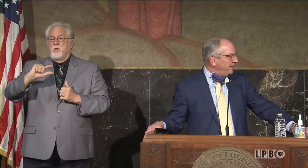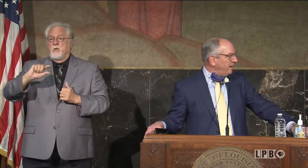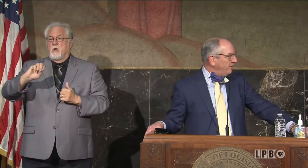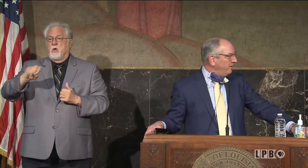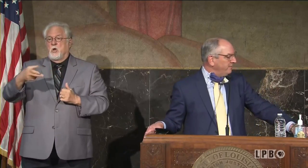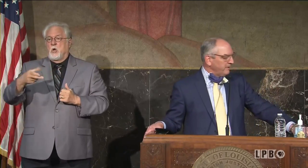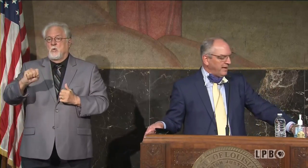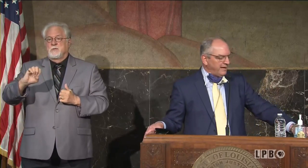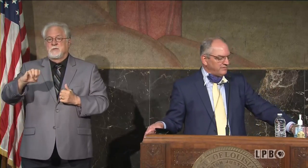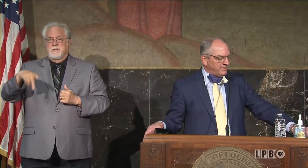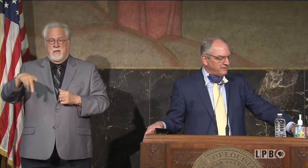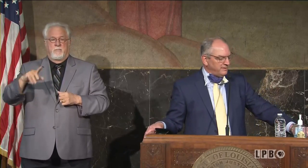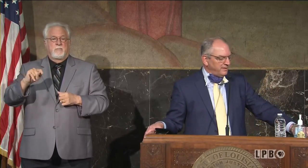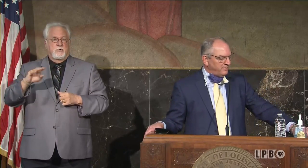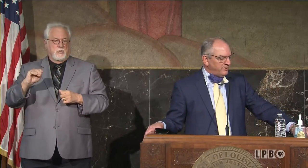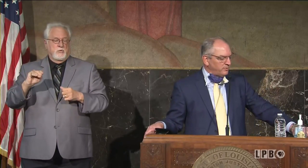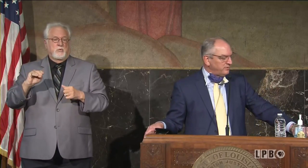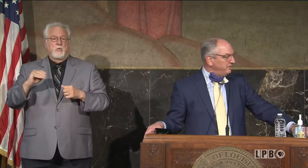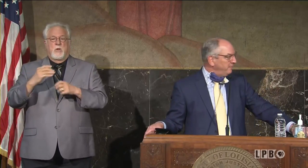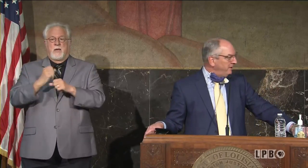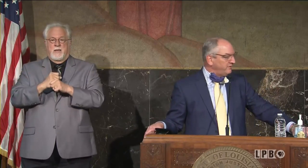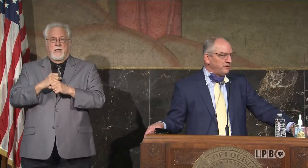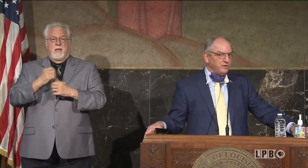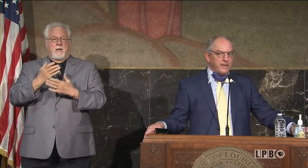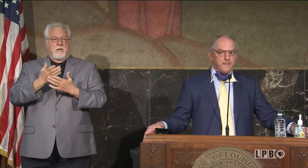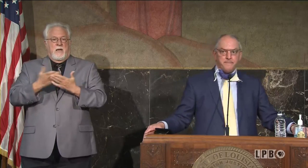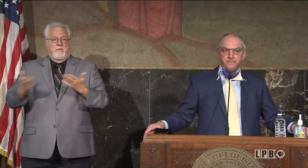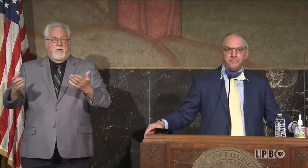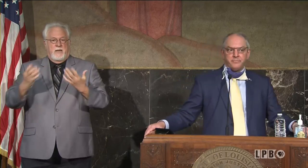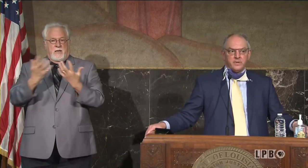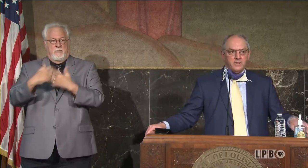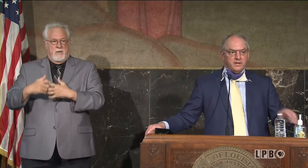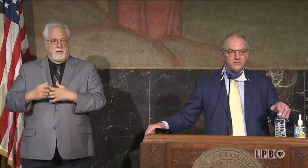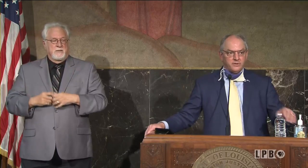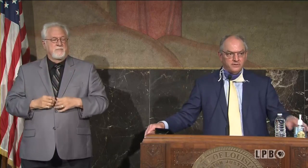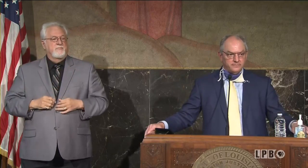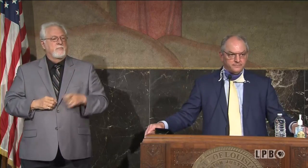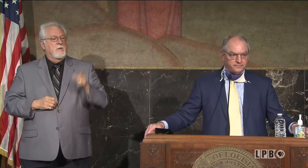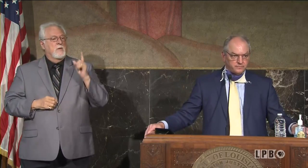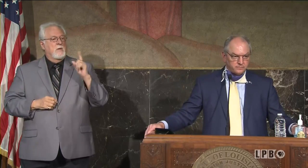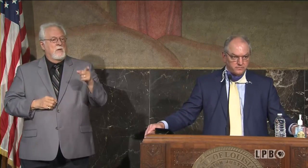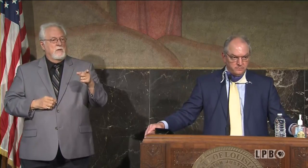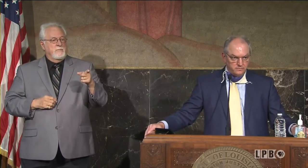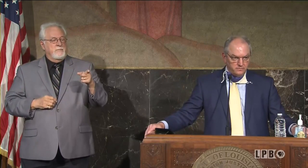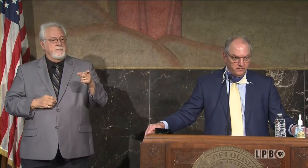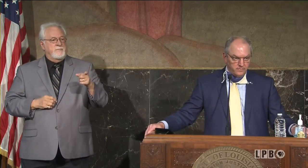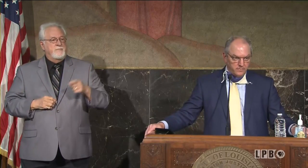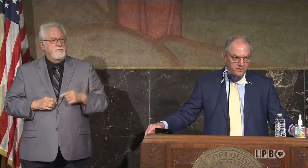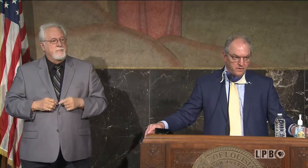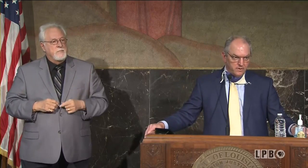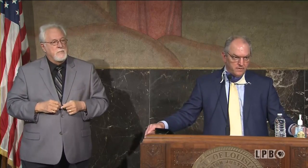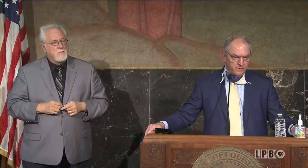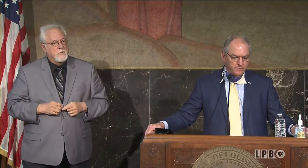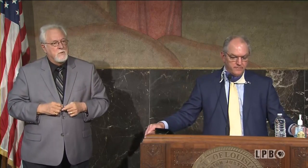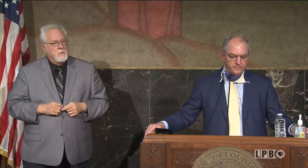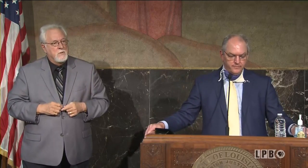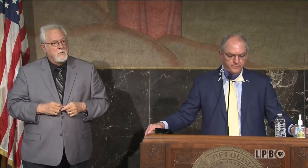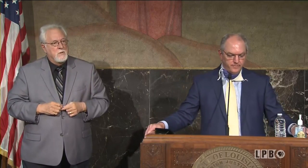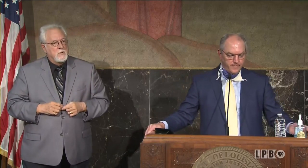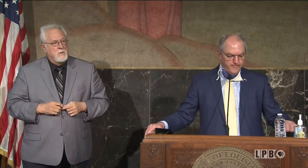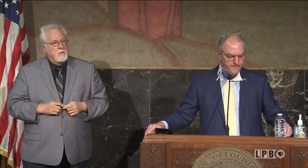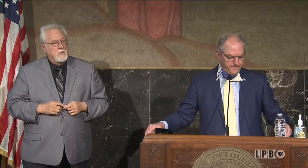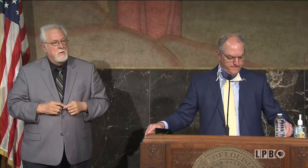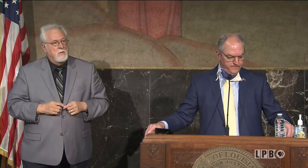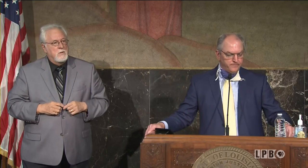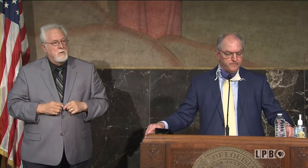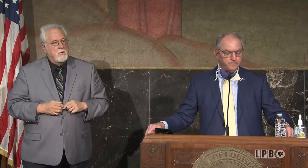to get all the assets and resources in place to do that. Yes, sir. Governor, earlier you said you support